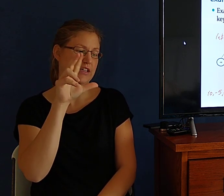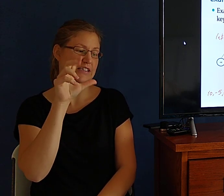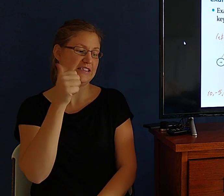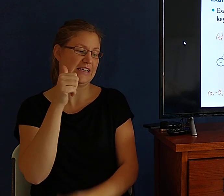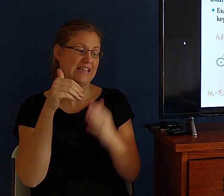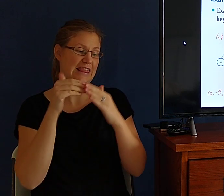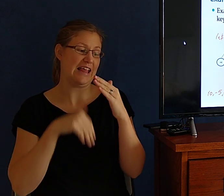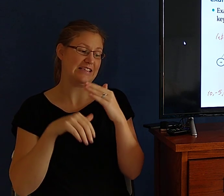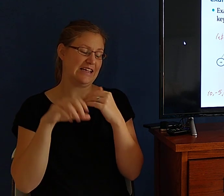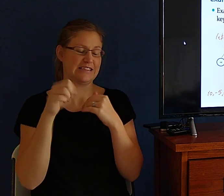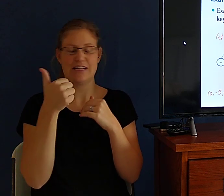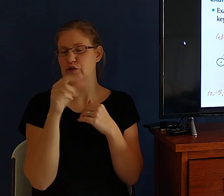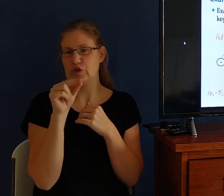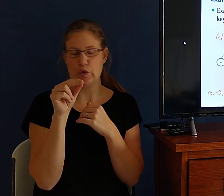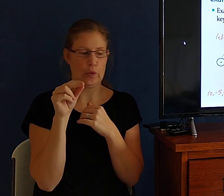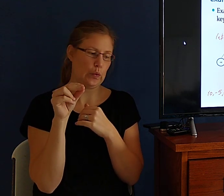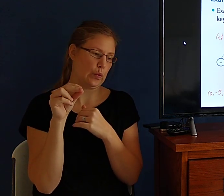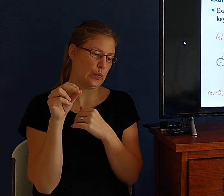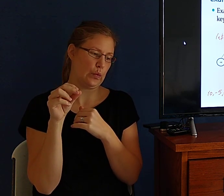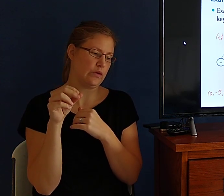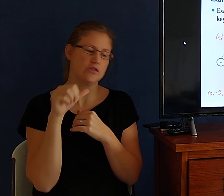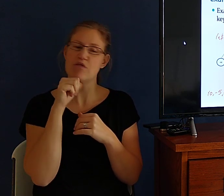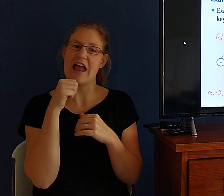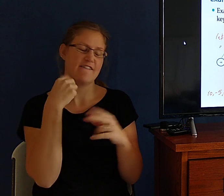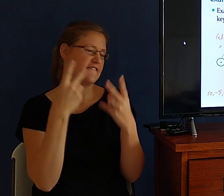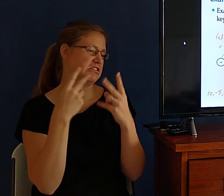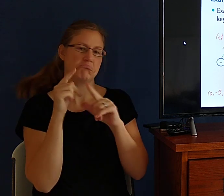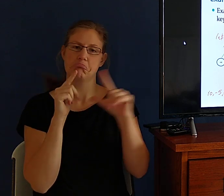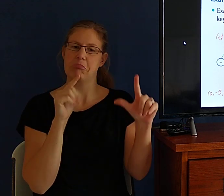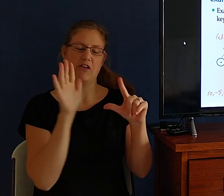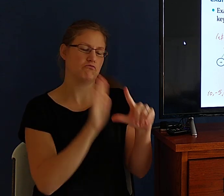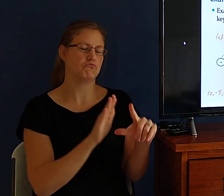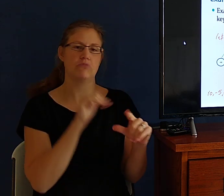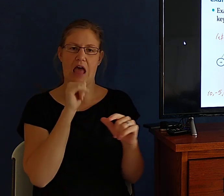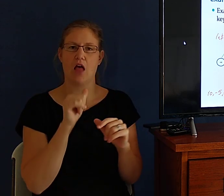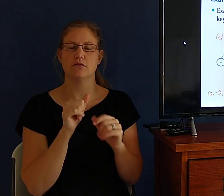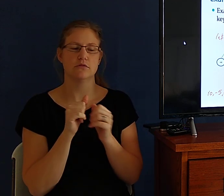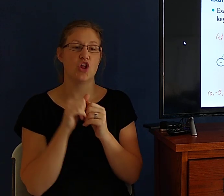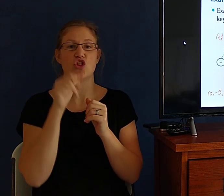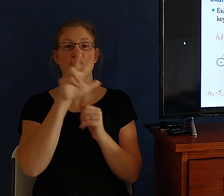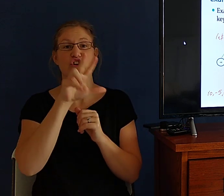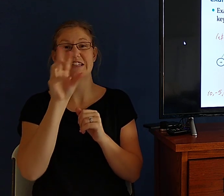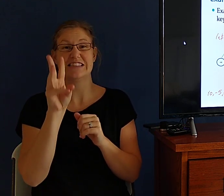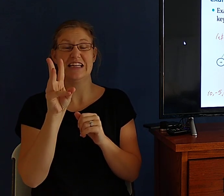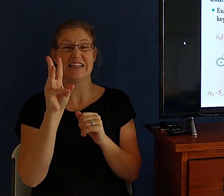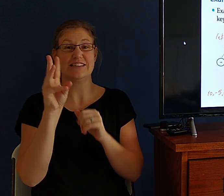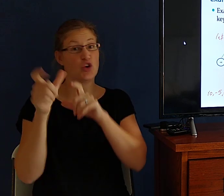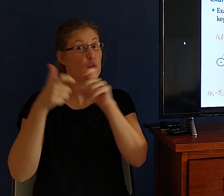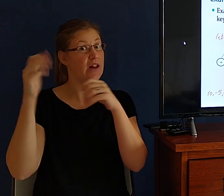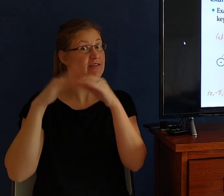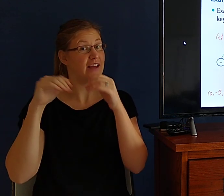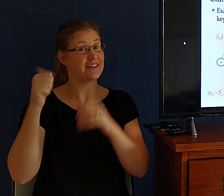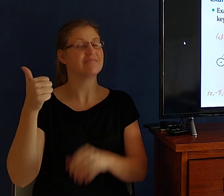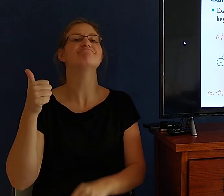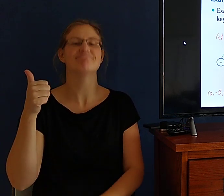10? No, so we don't need to visit the left subtree. 36, it's greater, yes, it's greater than